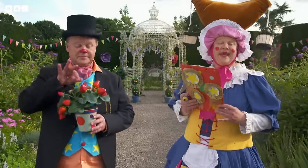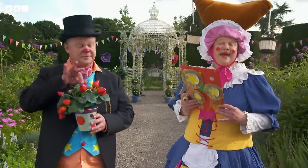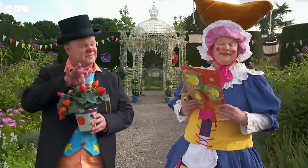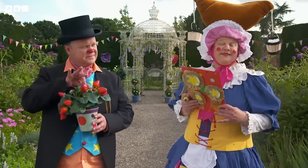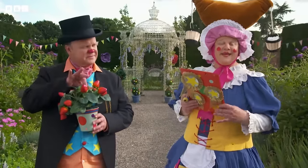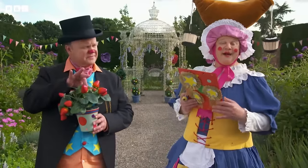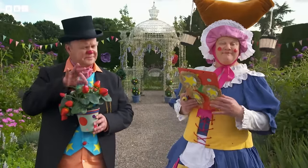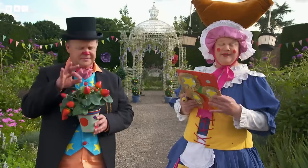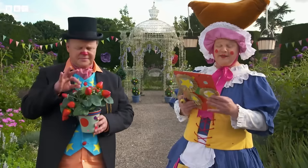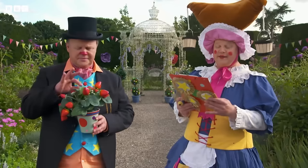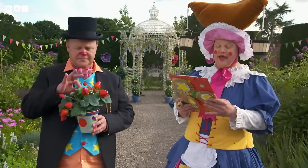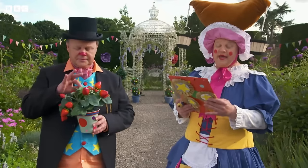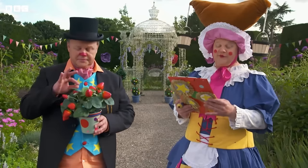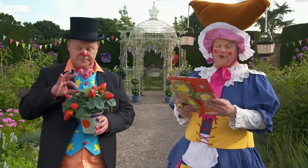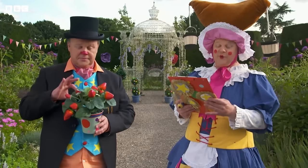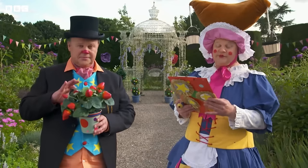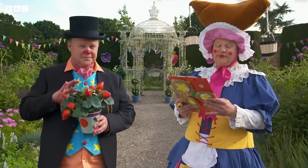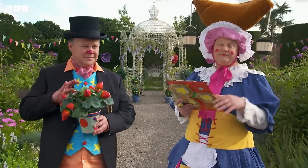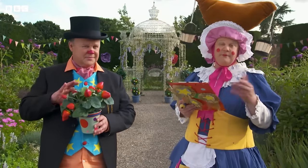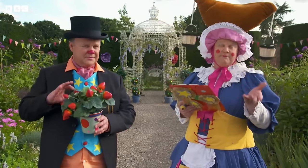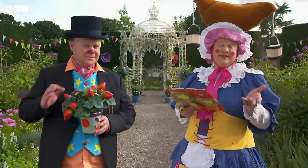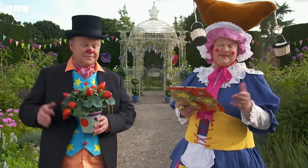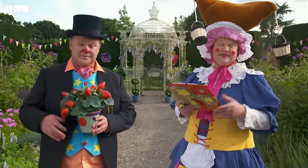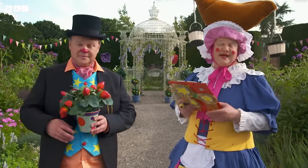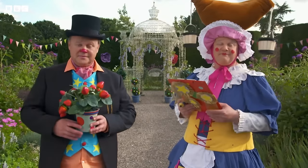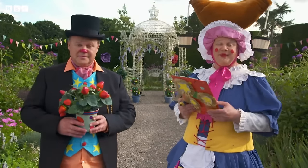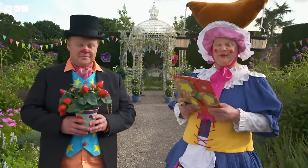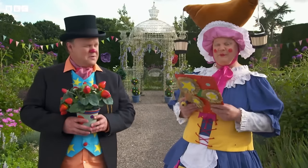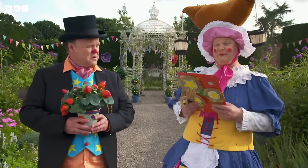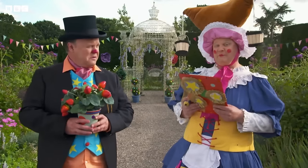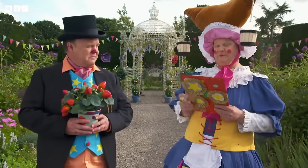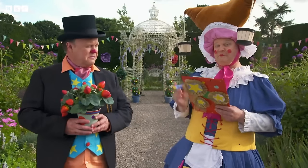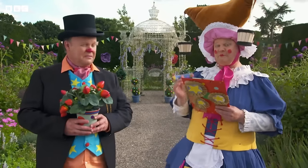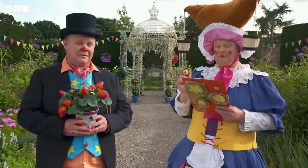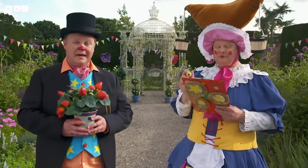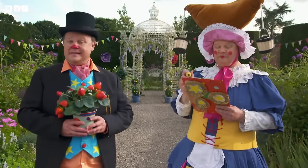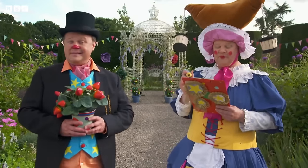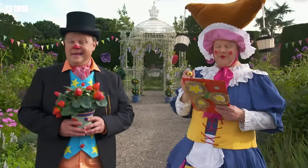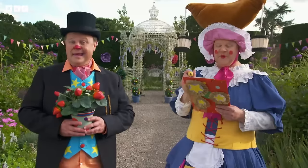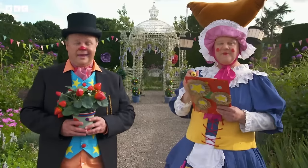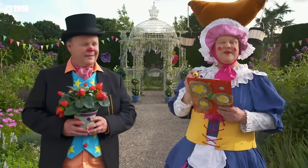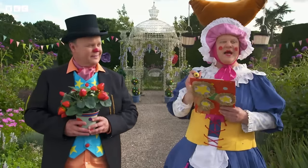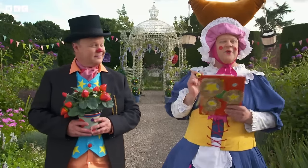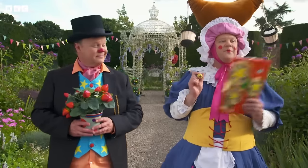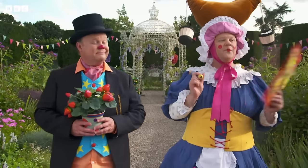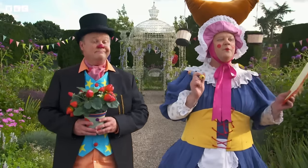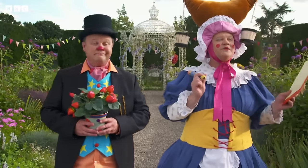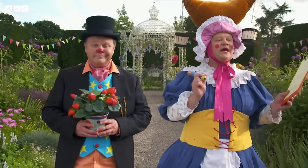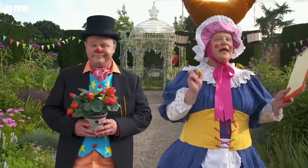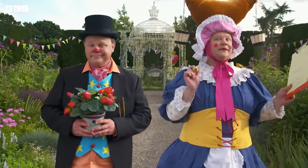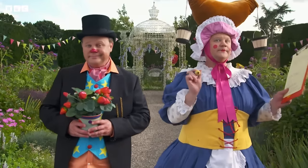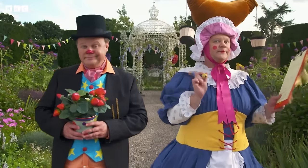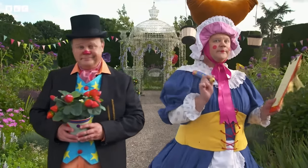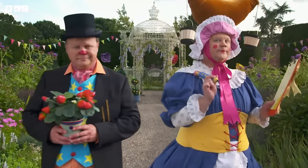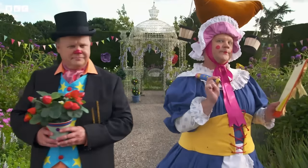Grandad Tumble and, of course, Mr. Tumble. Oh, I see. Now, where was I?